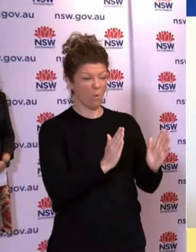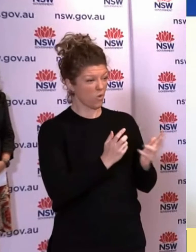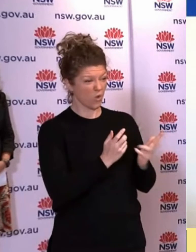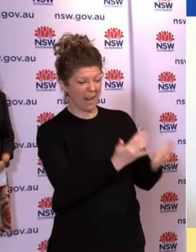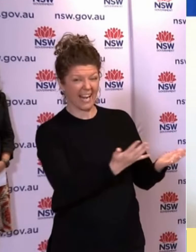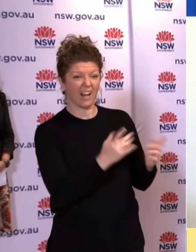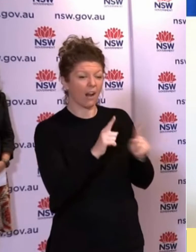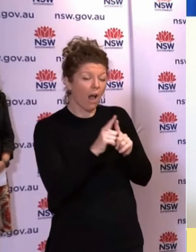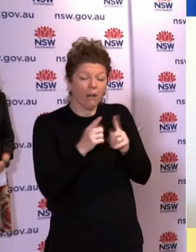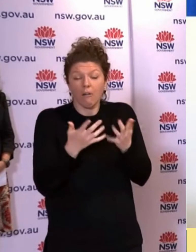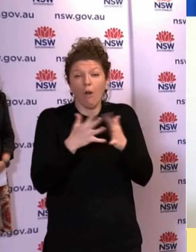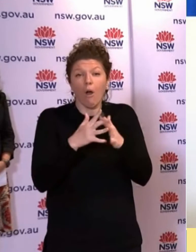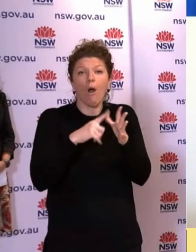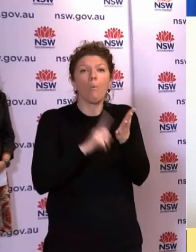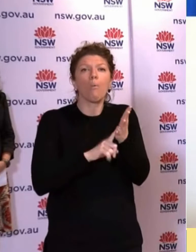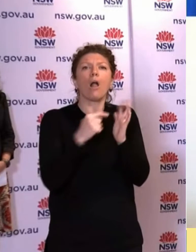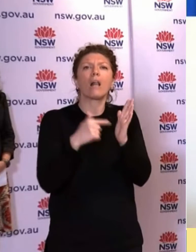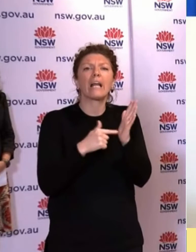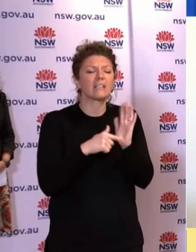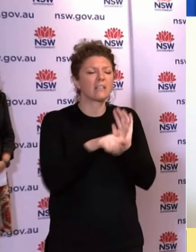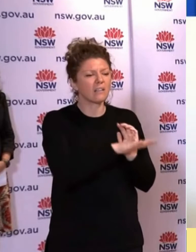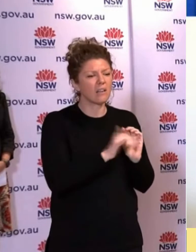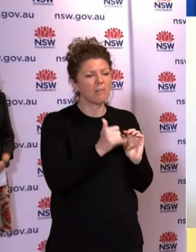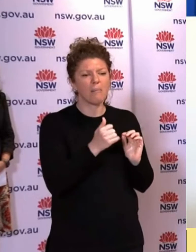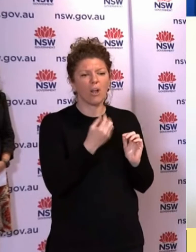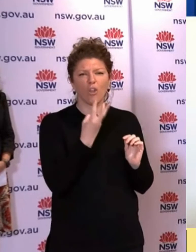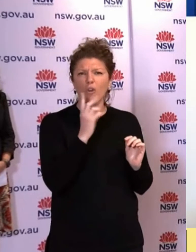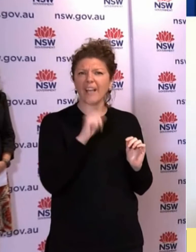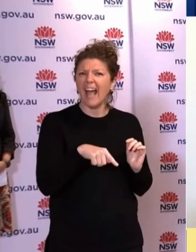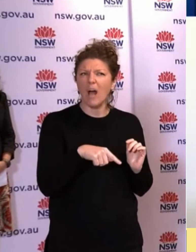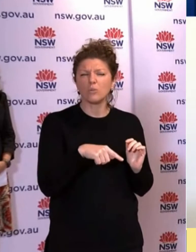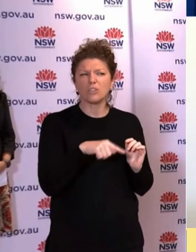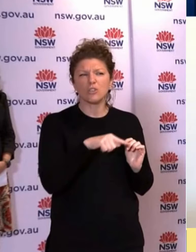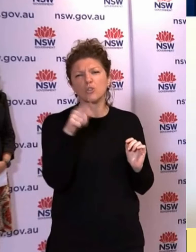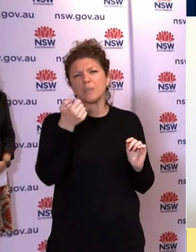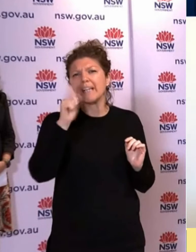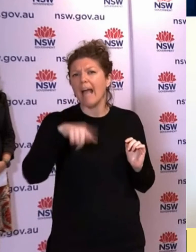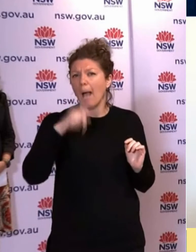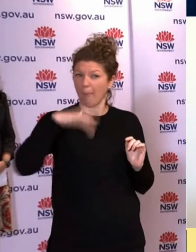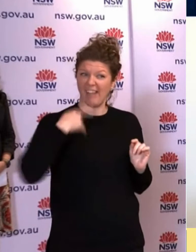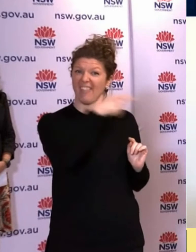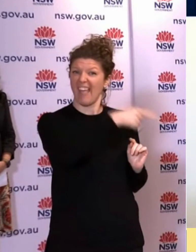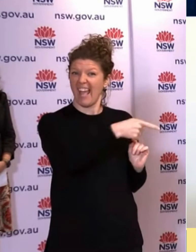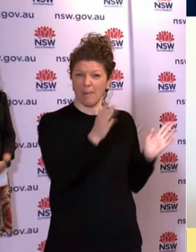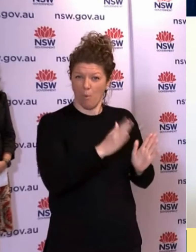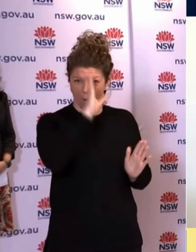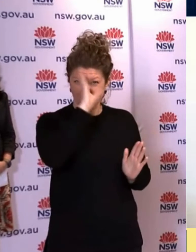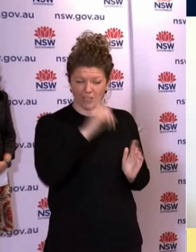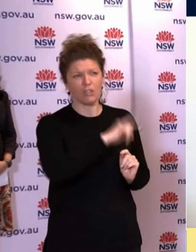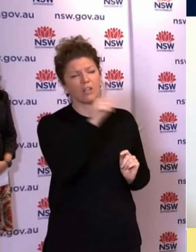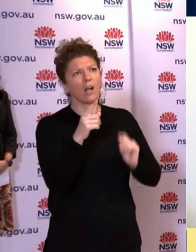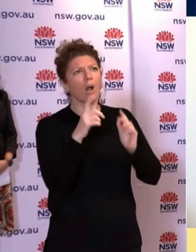Walgett it's probably about 3,500 people, but in the broader area maybe 6,000. And in